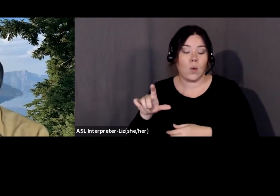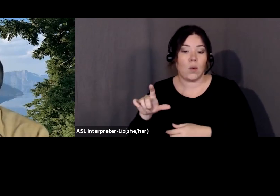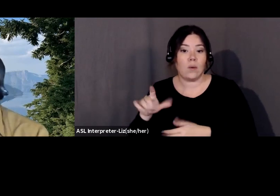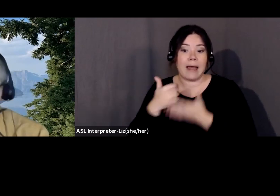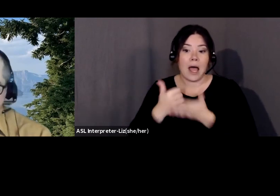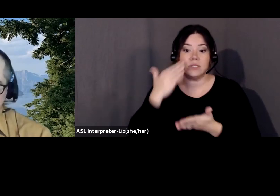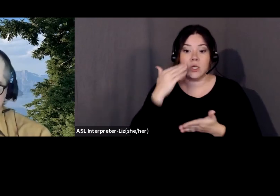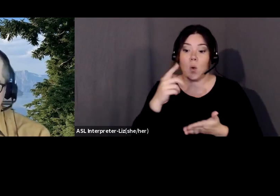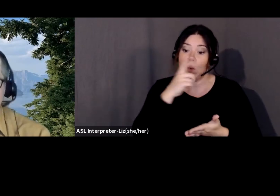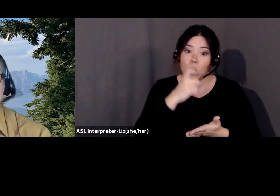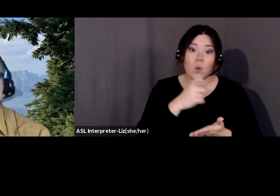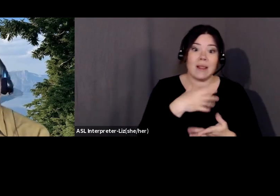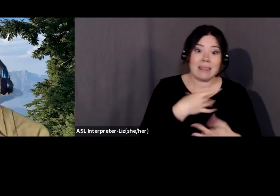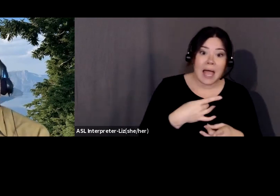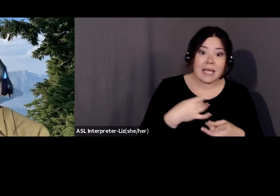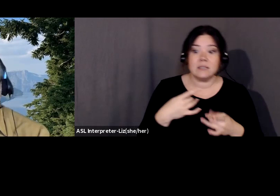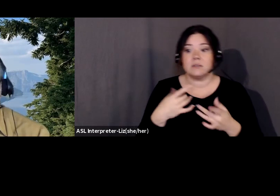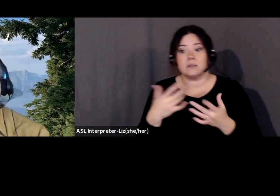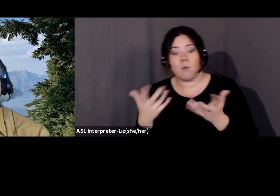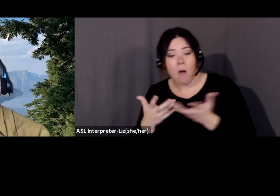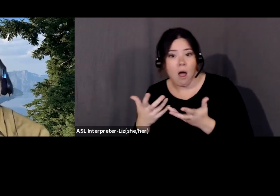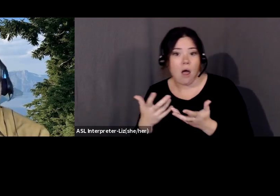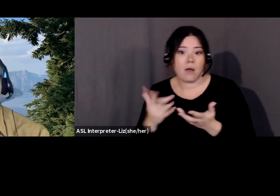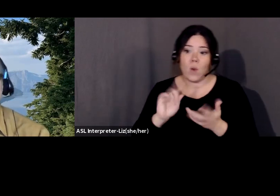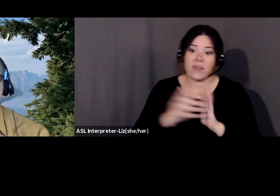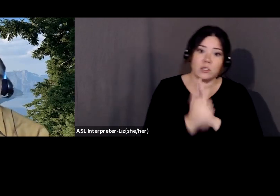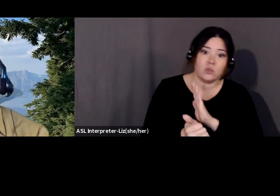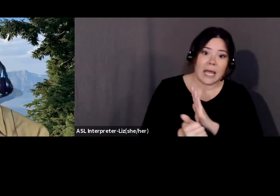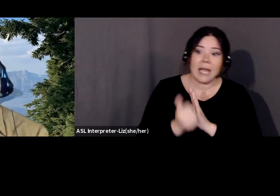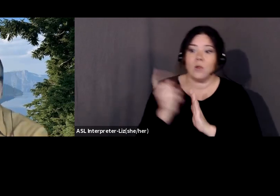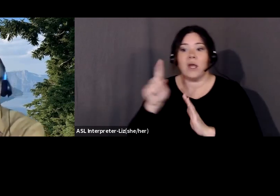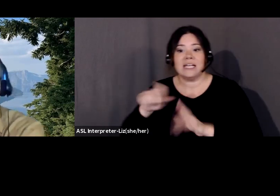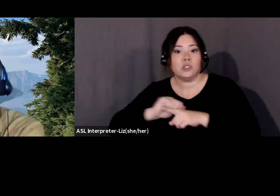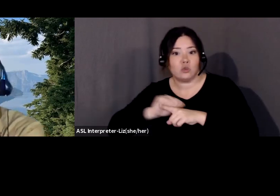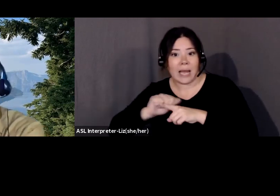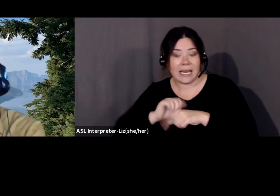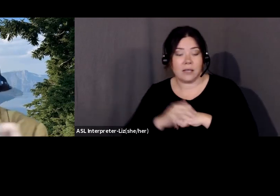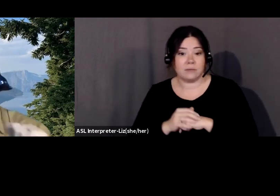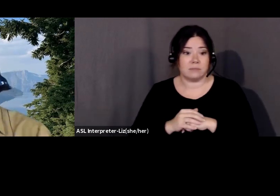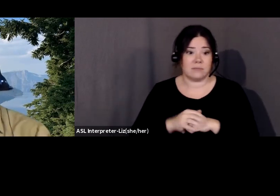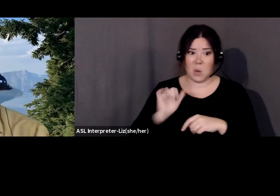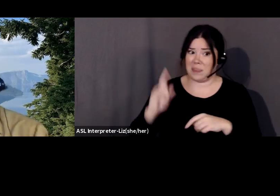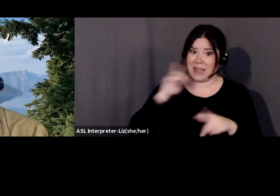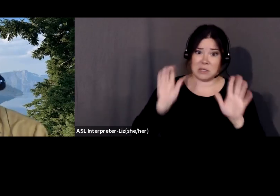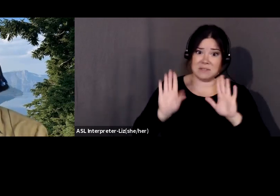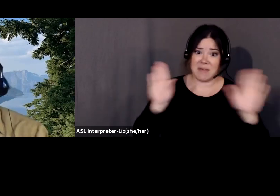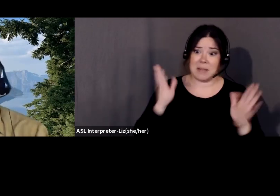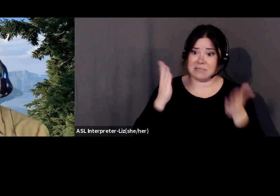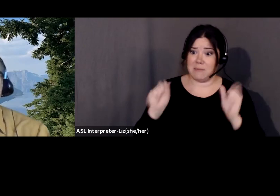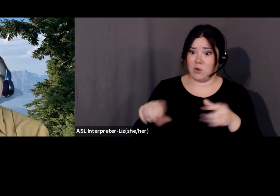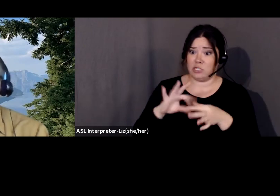has knowledge in certain subjects, and the tool may show where training is needed. That sounds fabulous, and maybe you could share it.